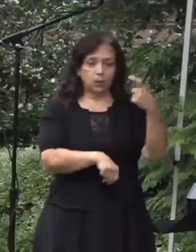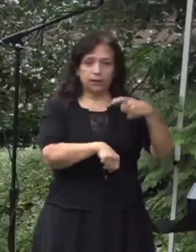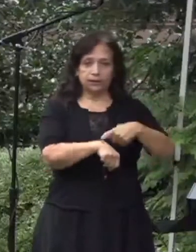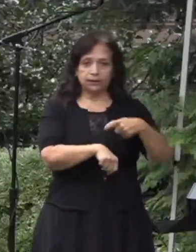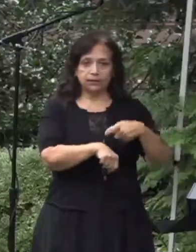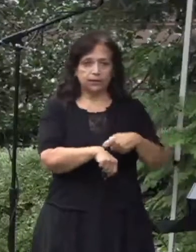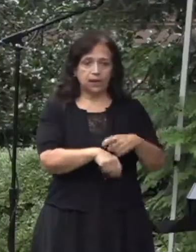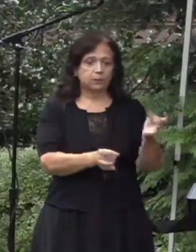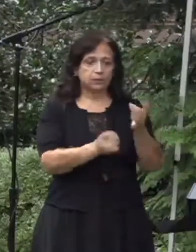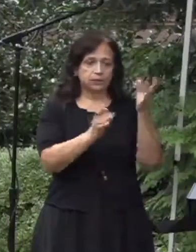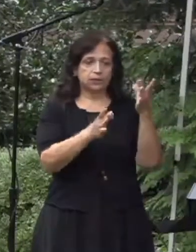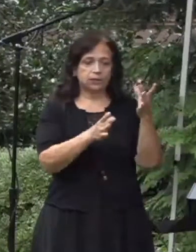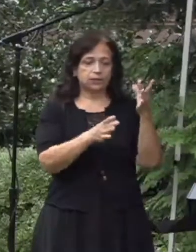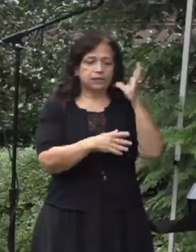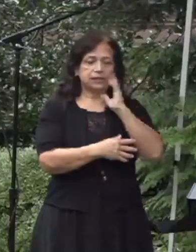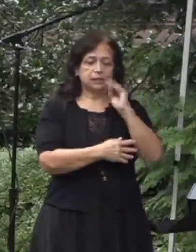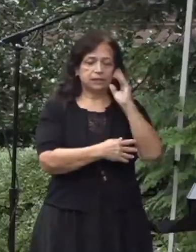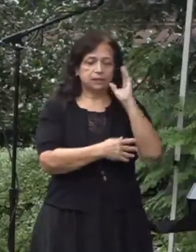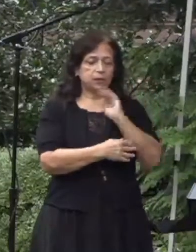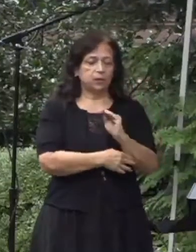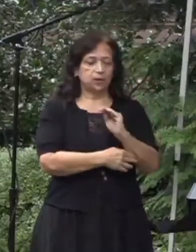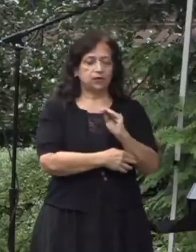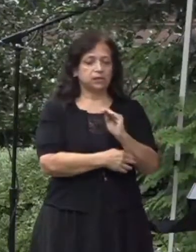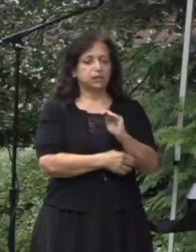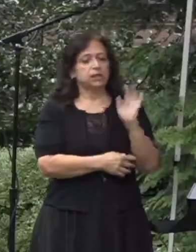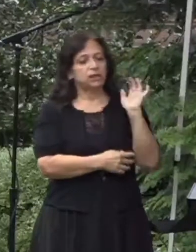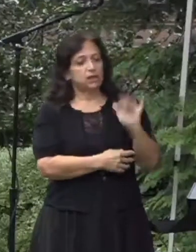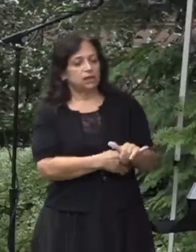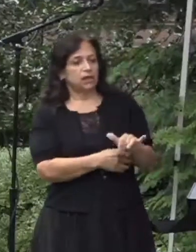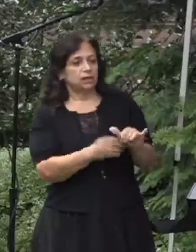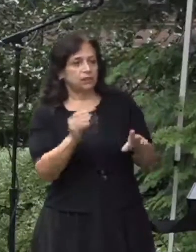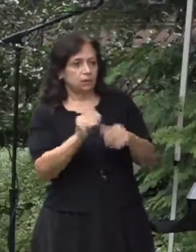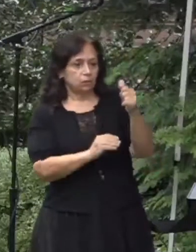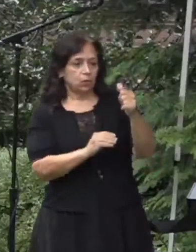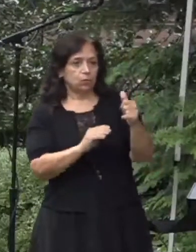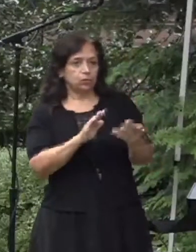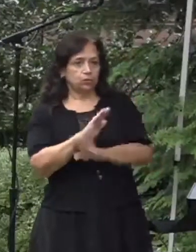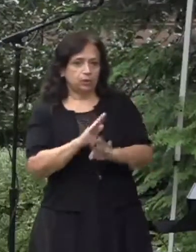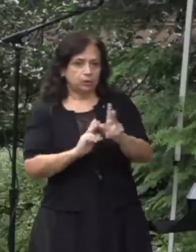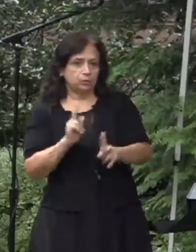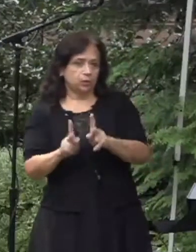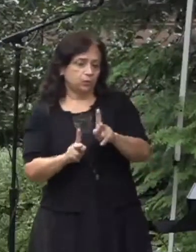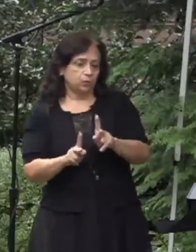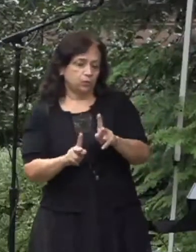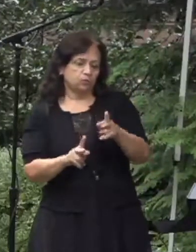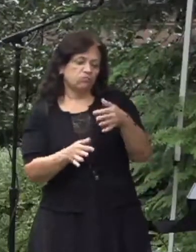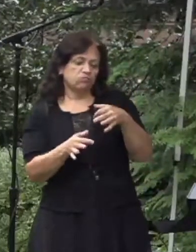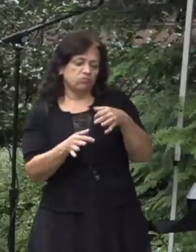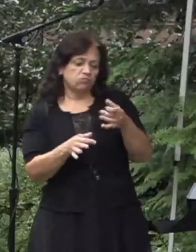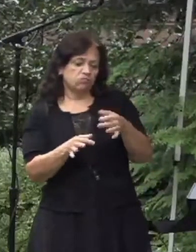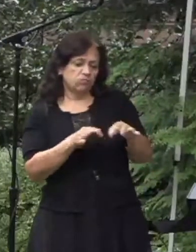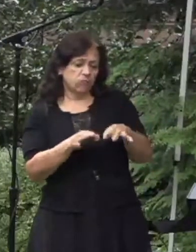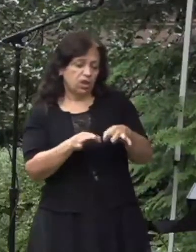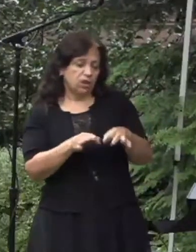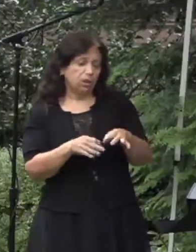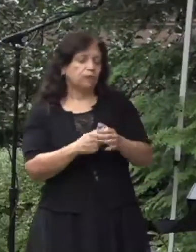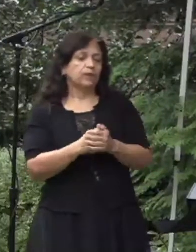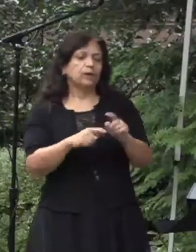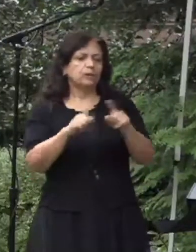intense experience, although that's how most fundamentalists might explain it, but rather